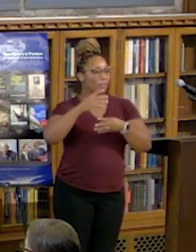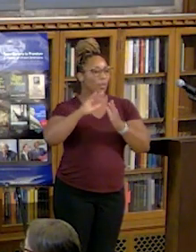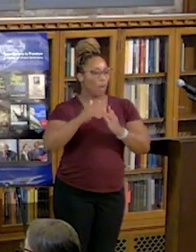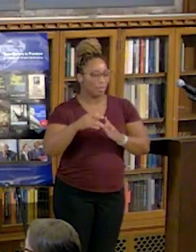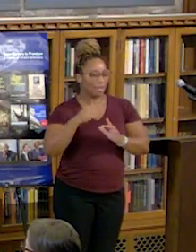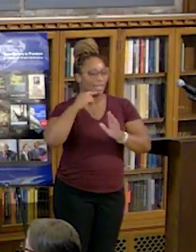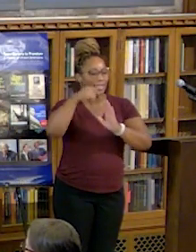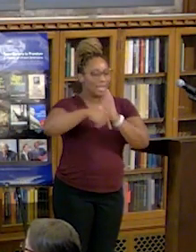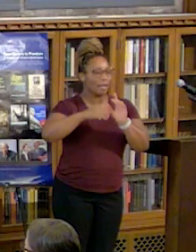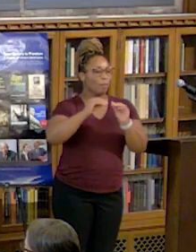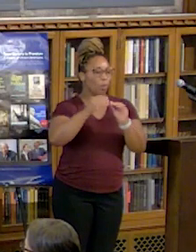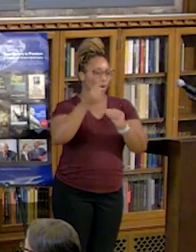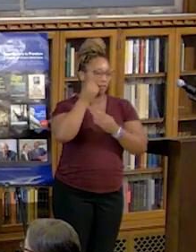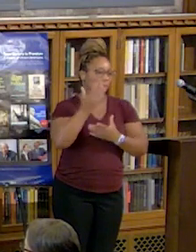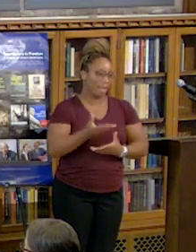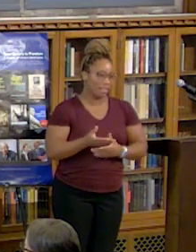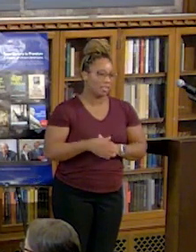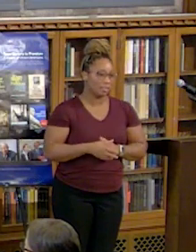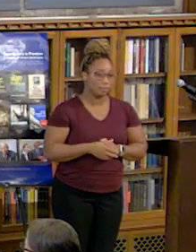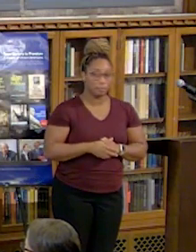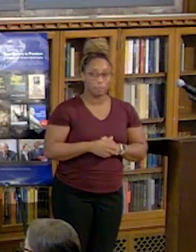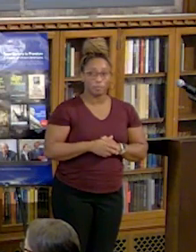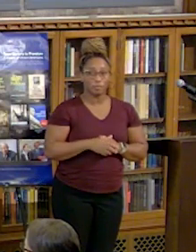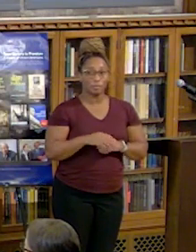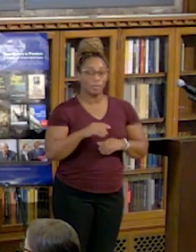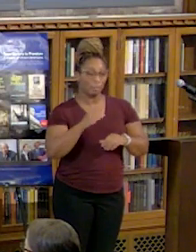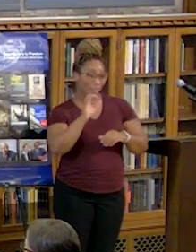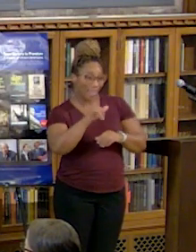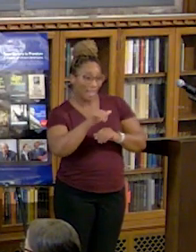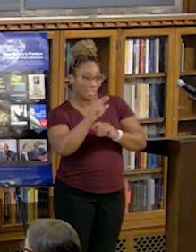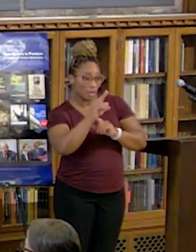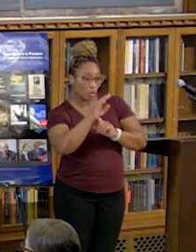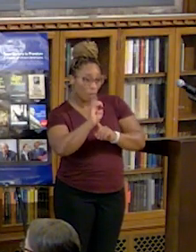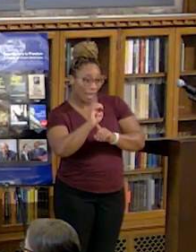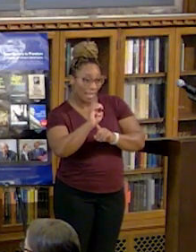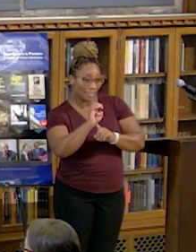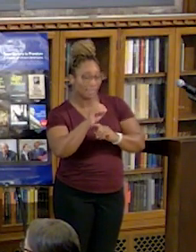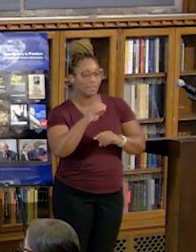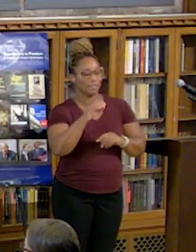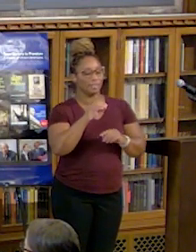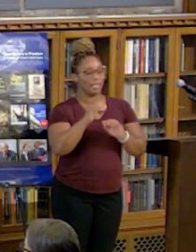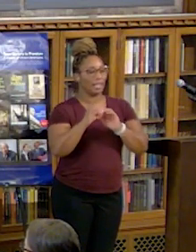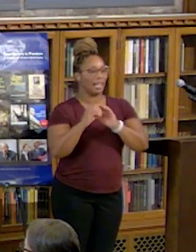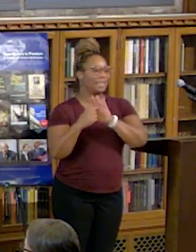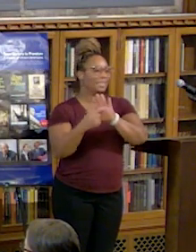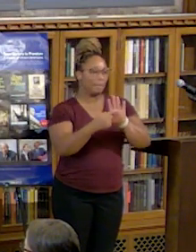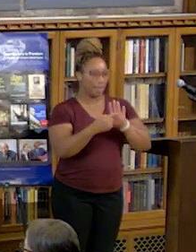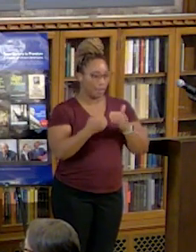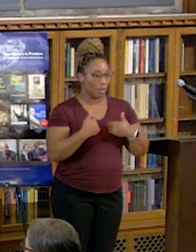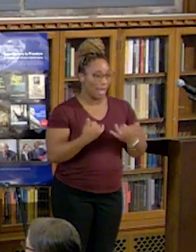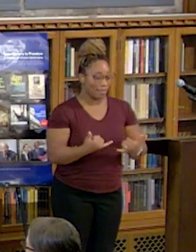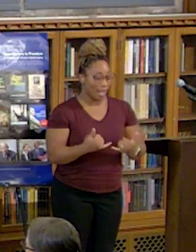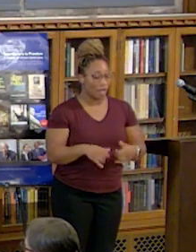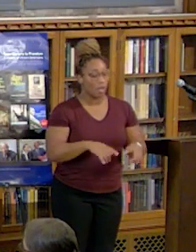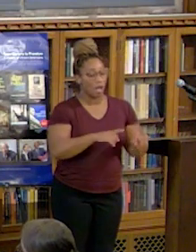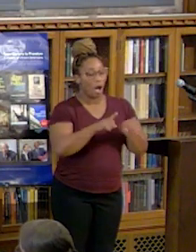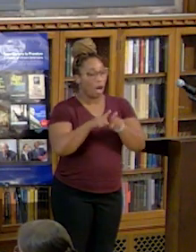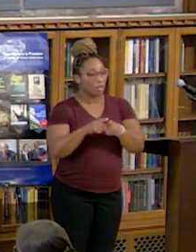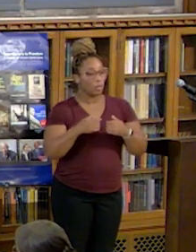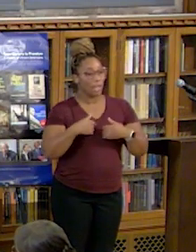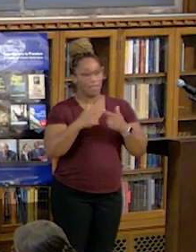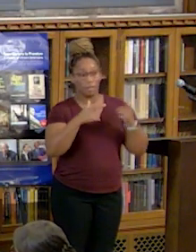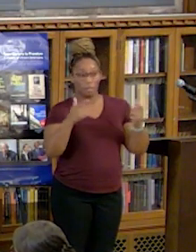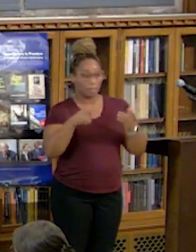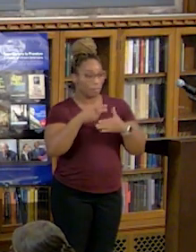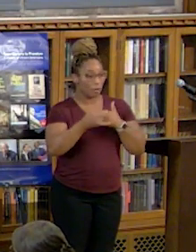more in-depth information but that's a race exhibit that we have that's going on now there's also a big project